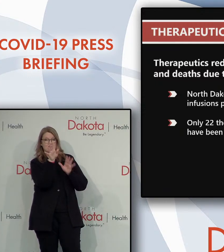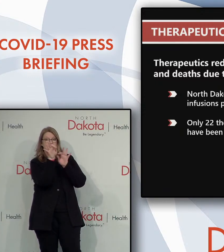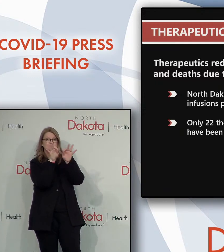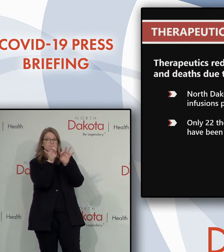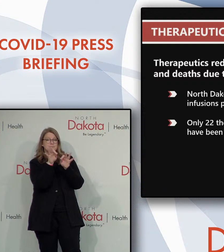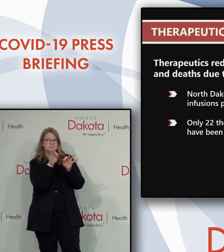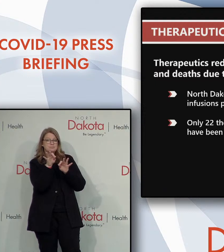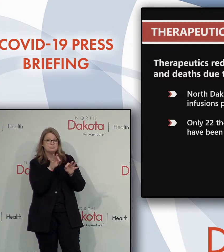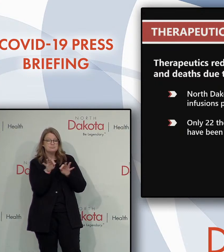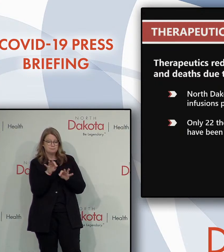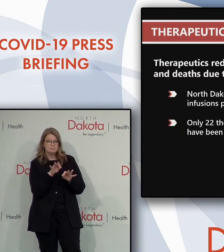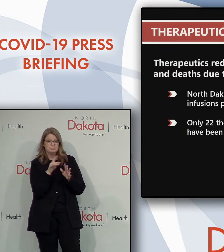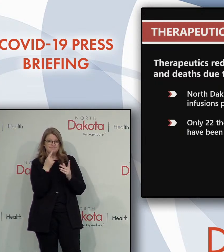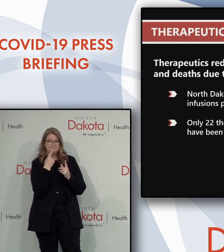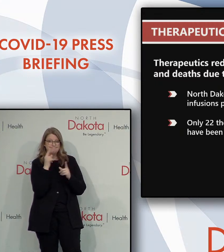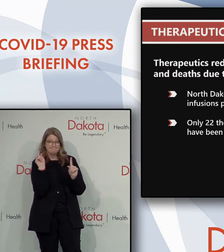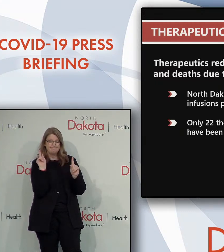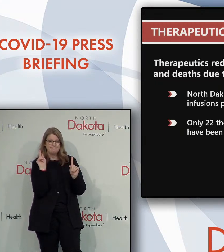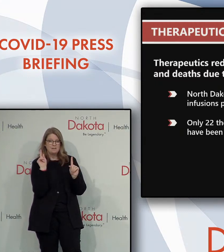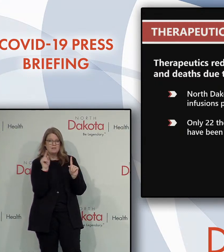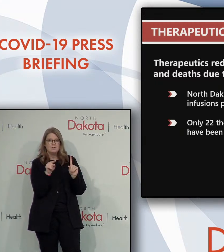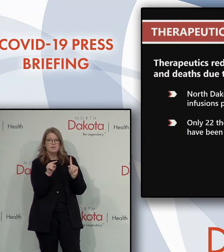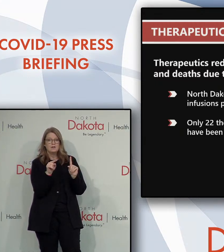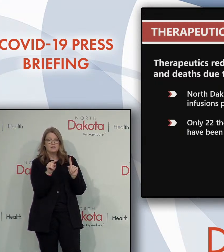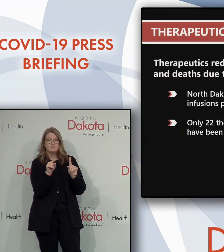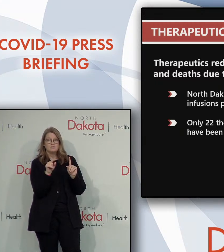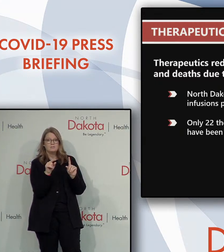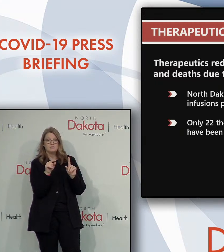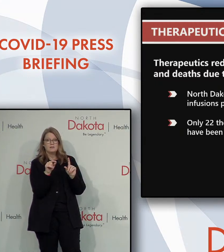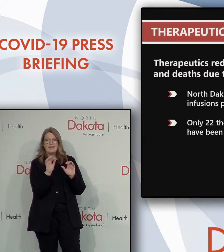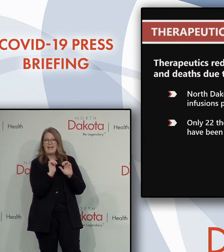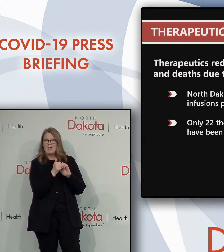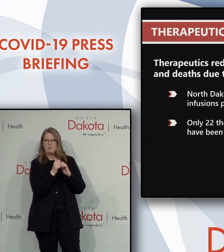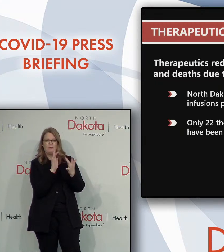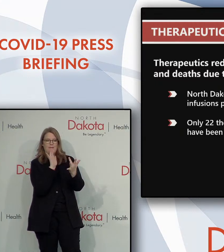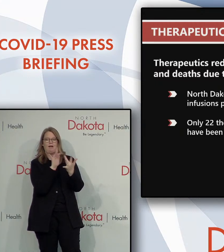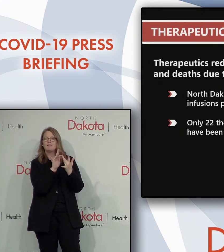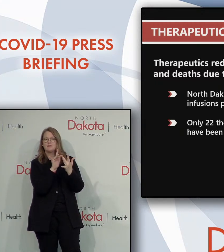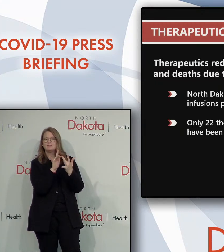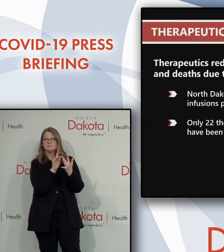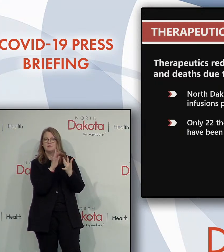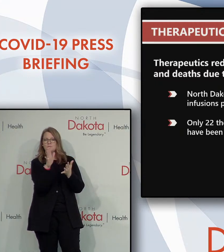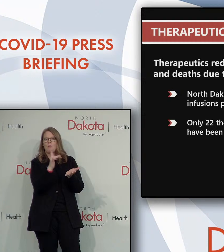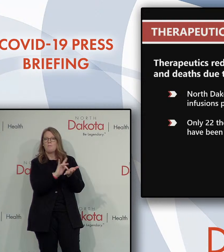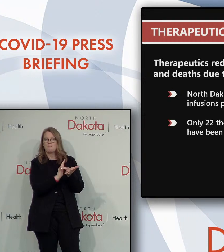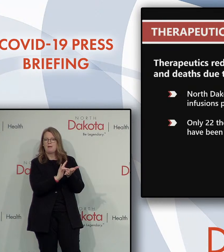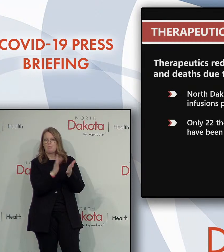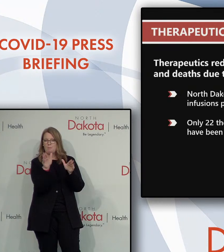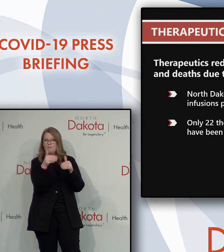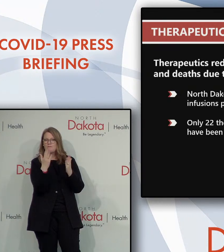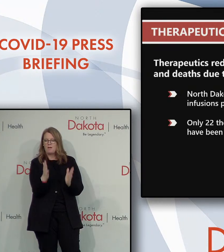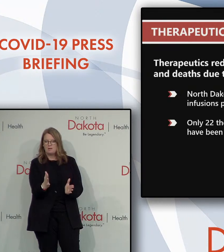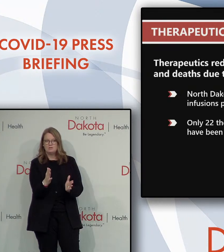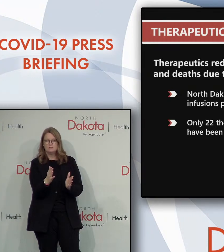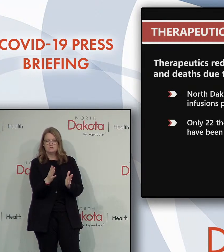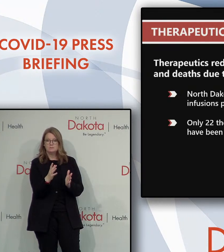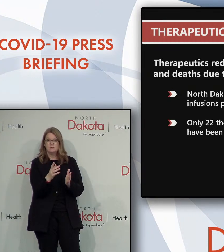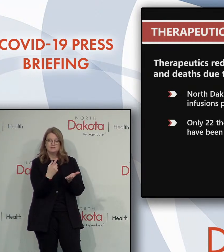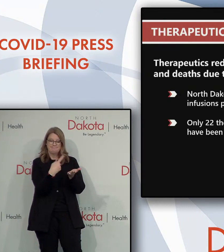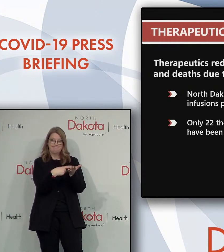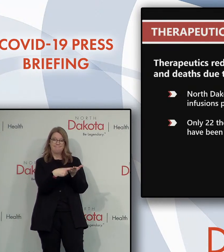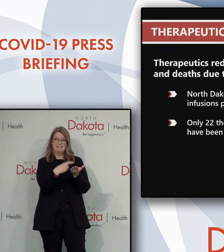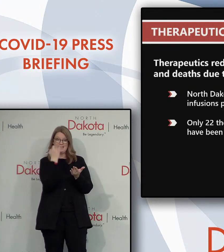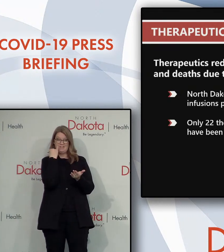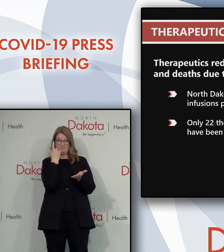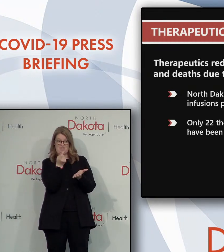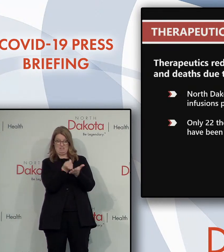the effectiveness and the capability and how to get in contact with your medical provider to talk to them about whether these are